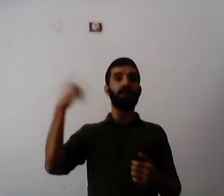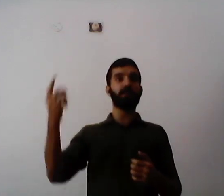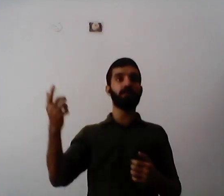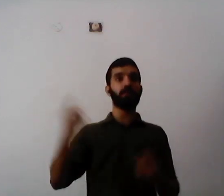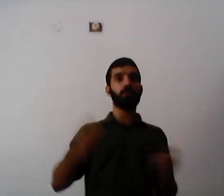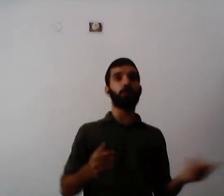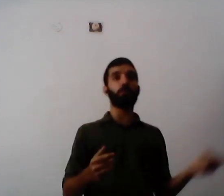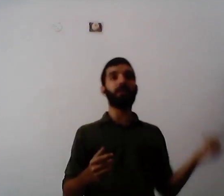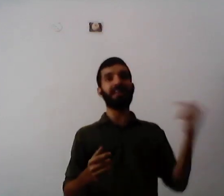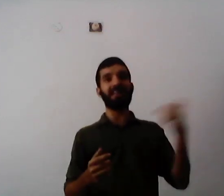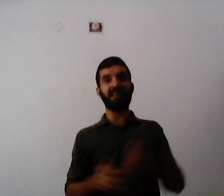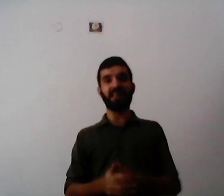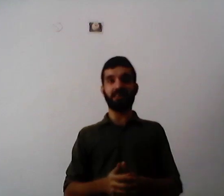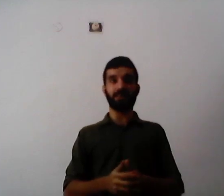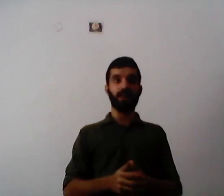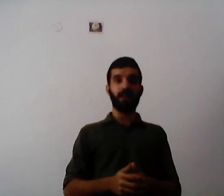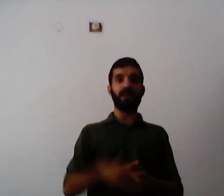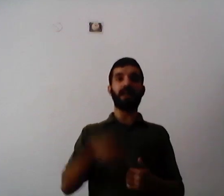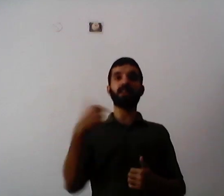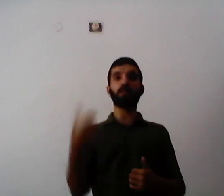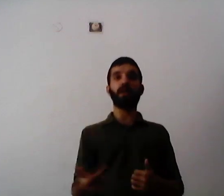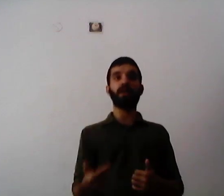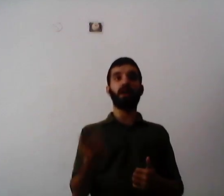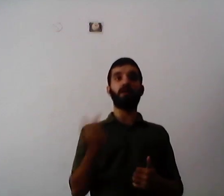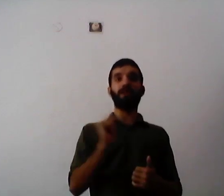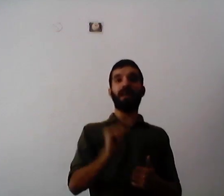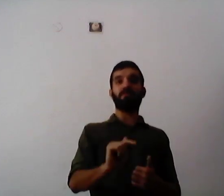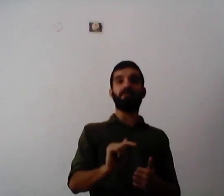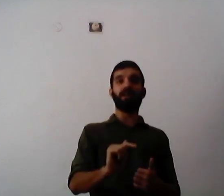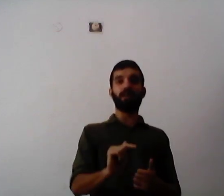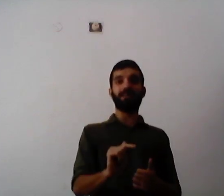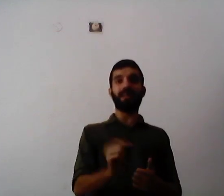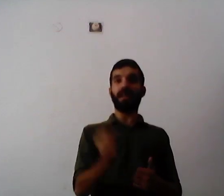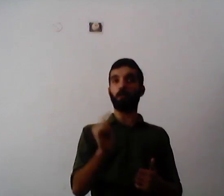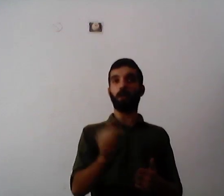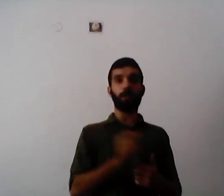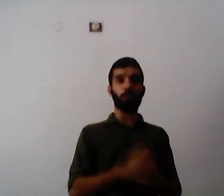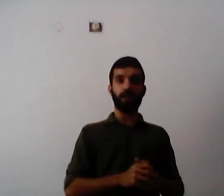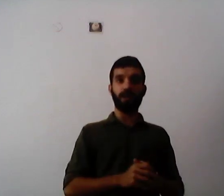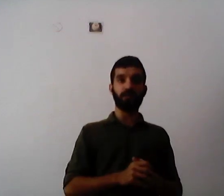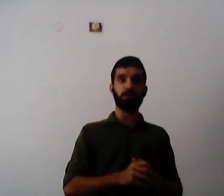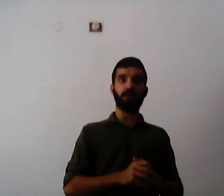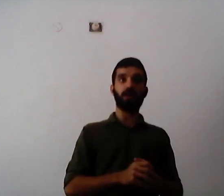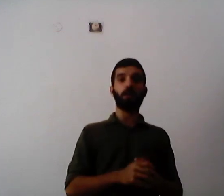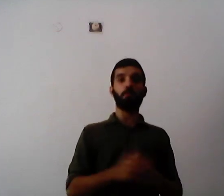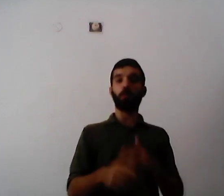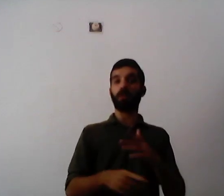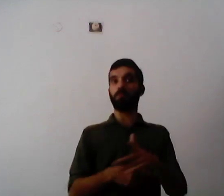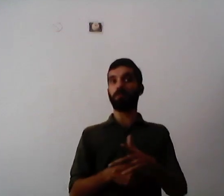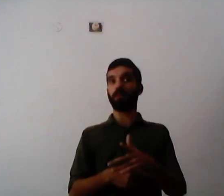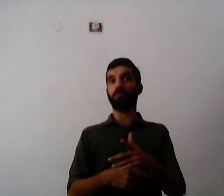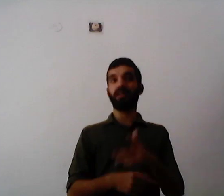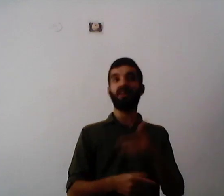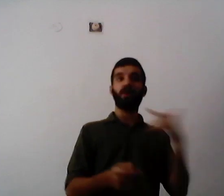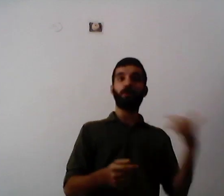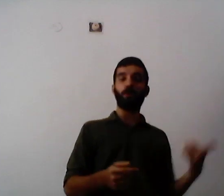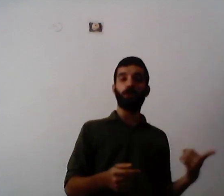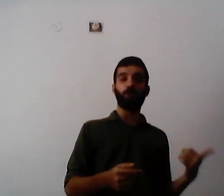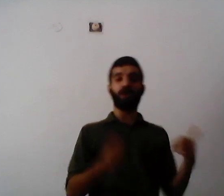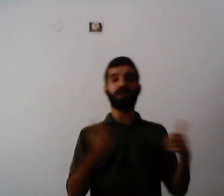increases, the solubility decreases. That is why we have learned that aquatic organisms are more comfortable in cold water than